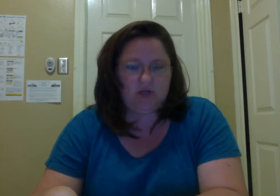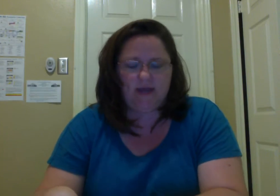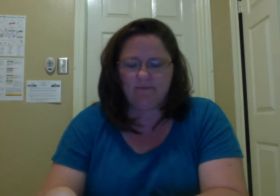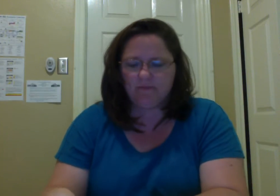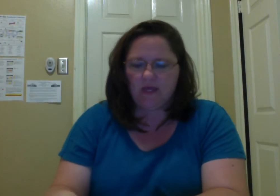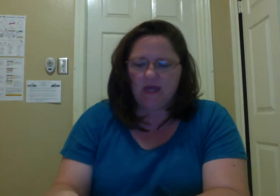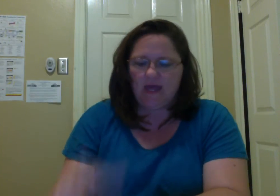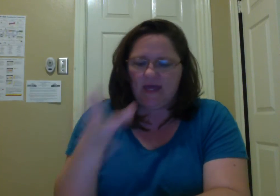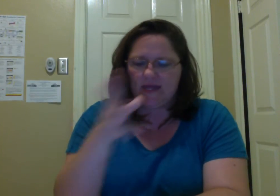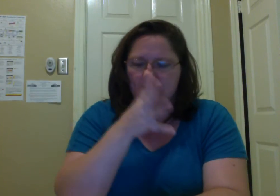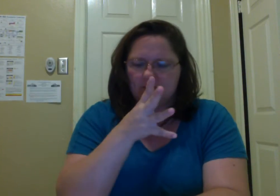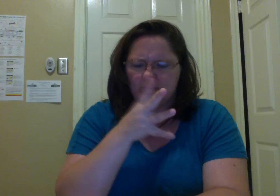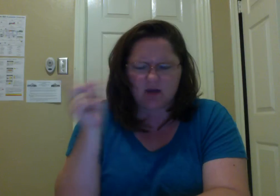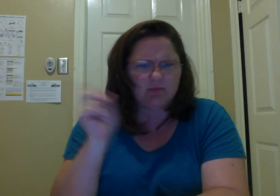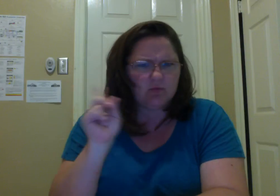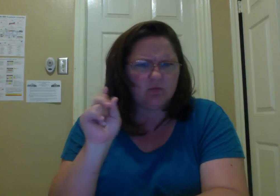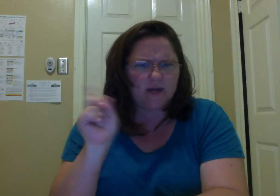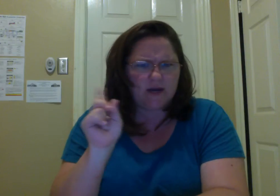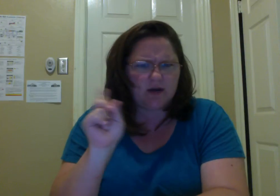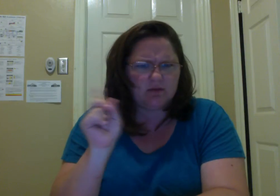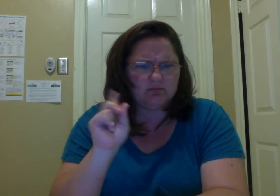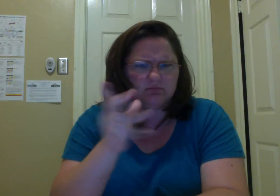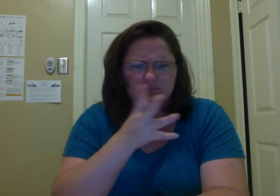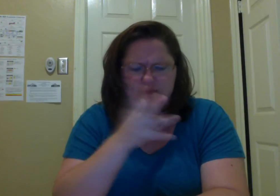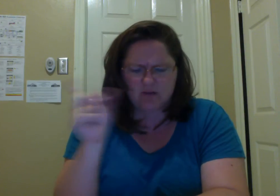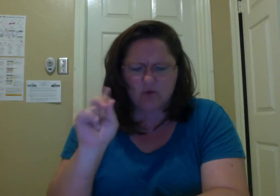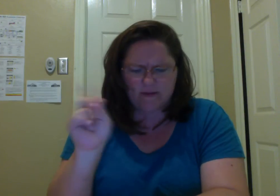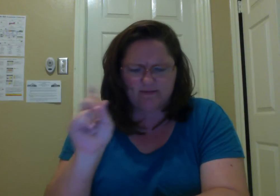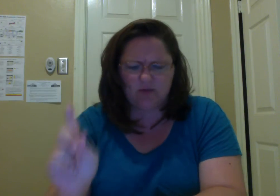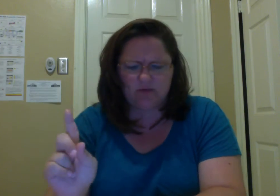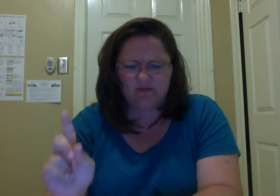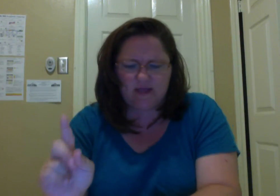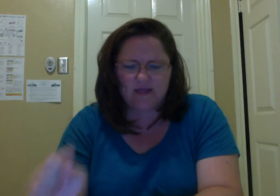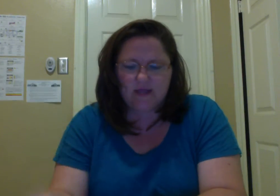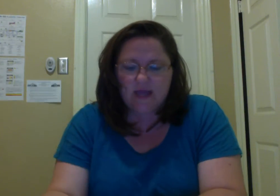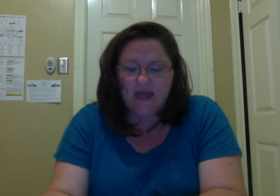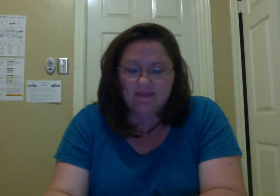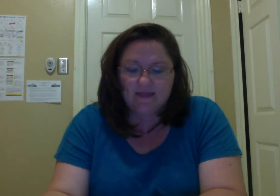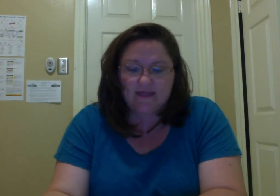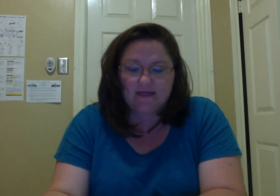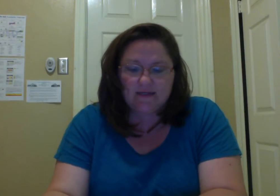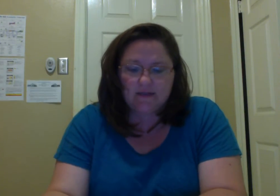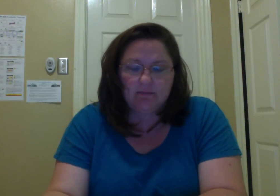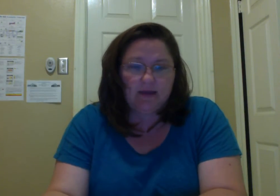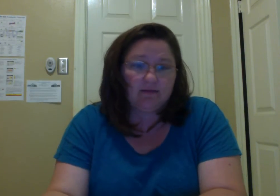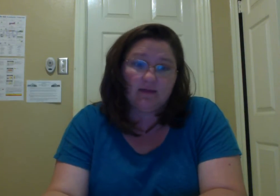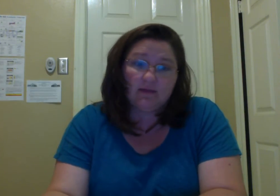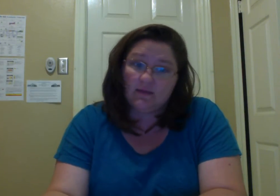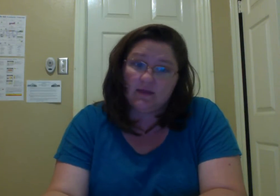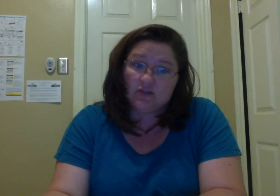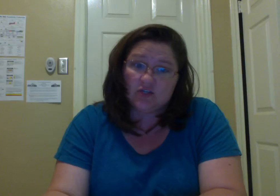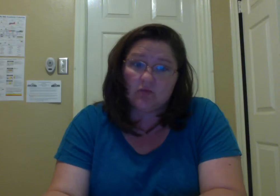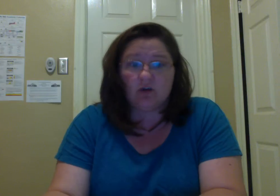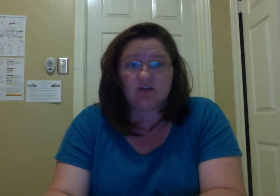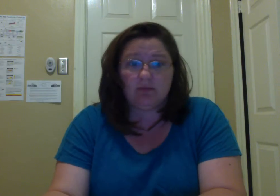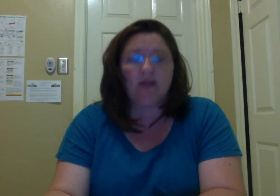Okay? And mom, where? Mom, where? That's how you would say it. And then Max says, in the kitchen, washing plates. So